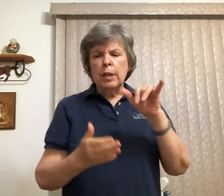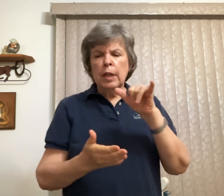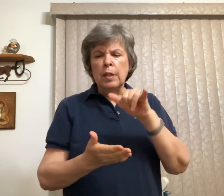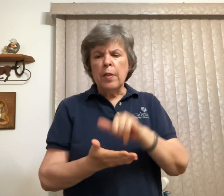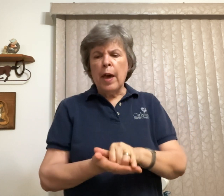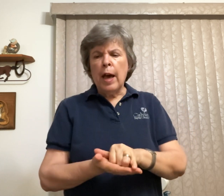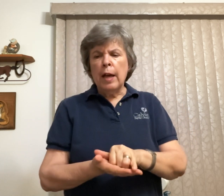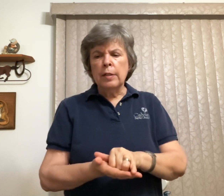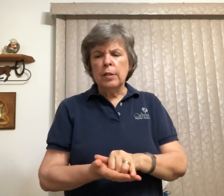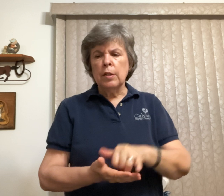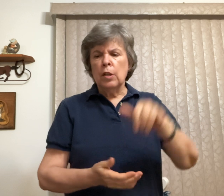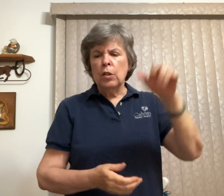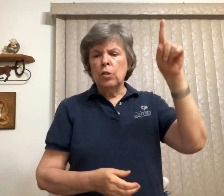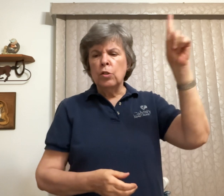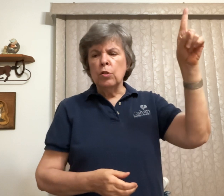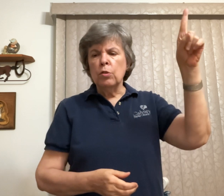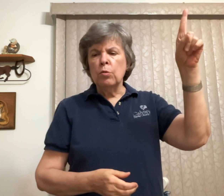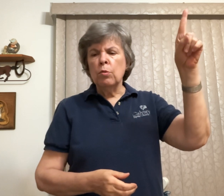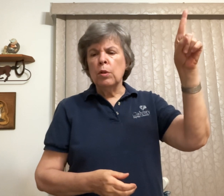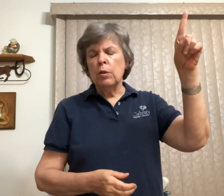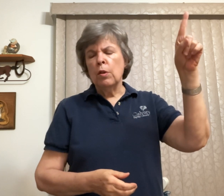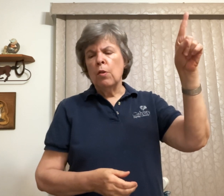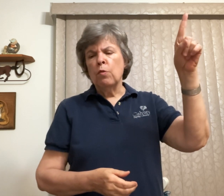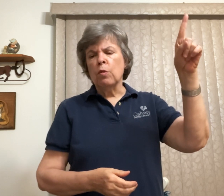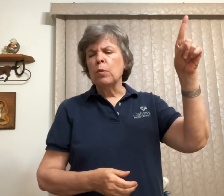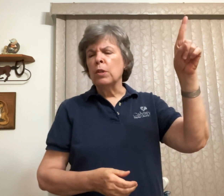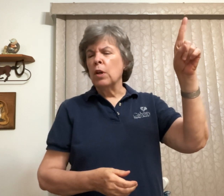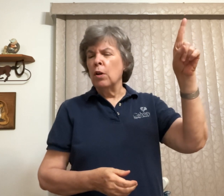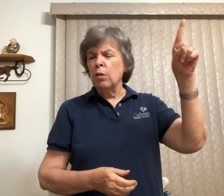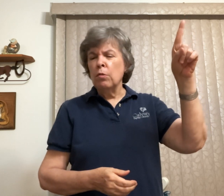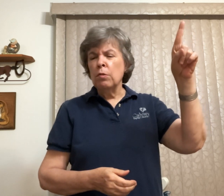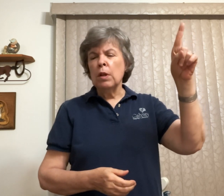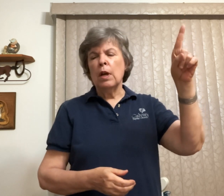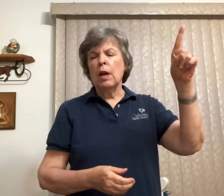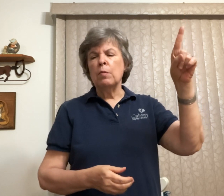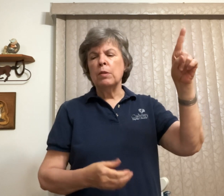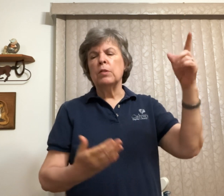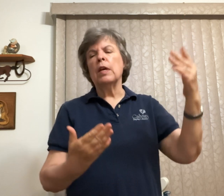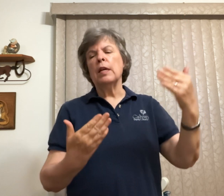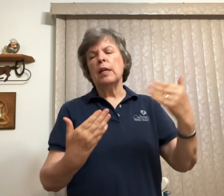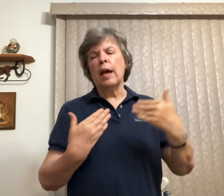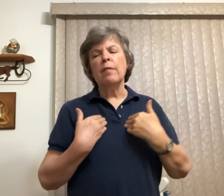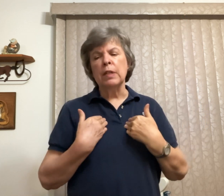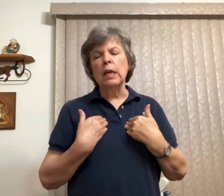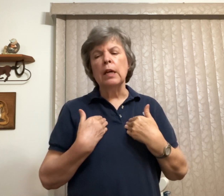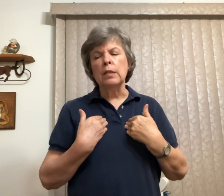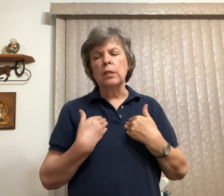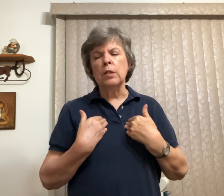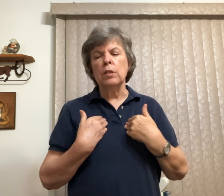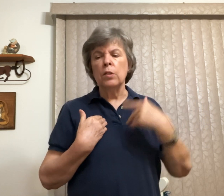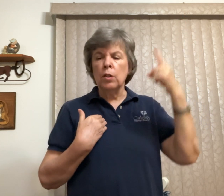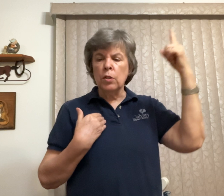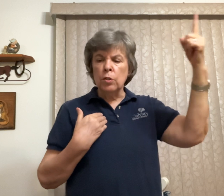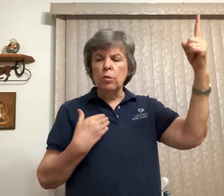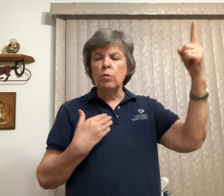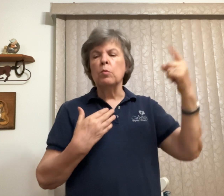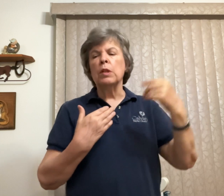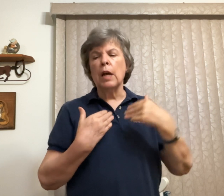Again, that you for would own, I would say have again, that you would